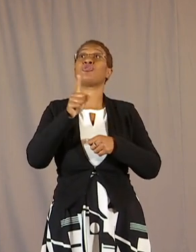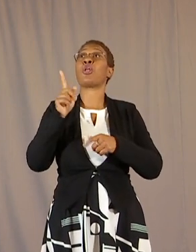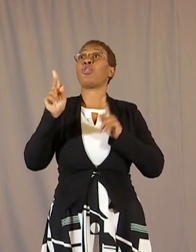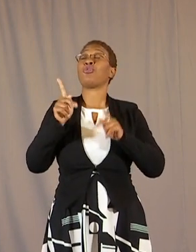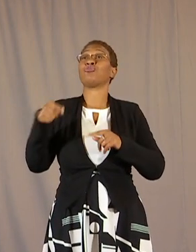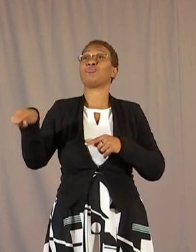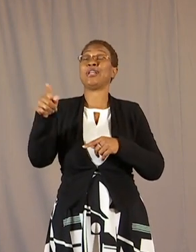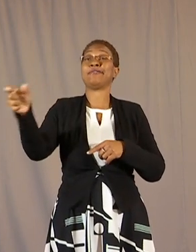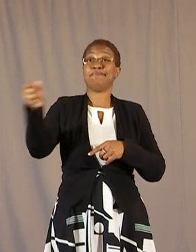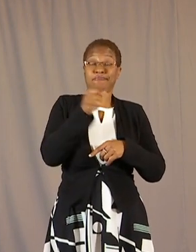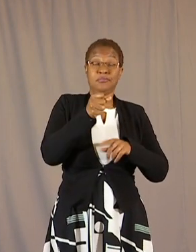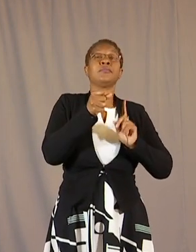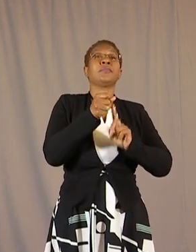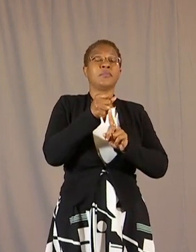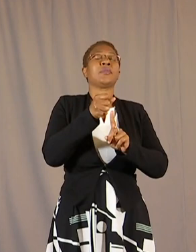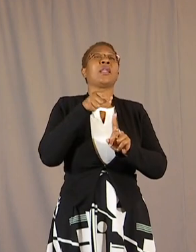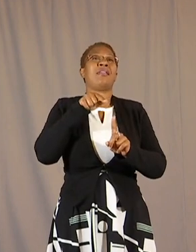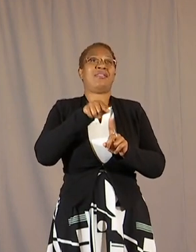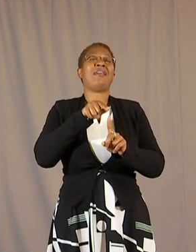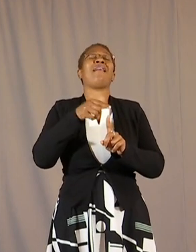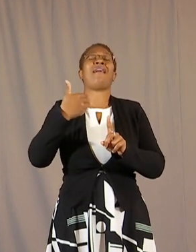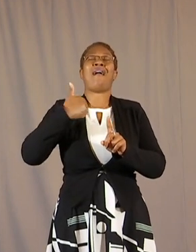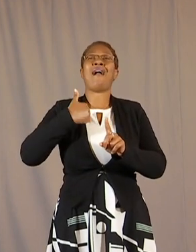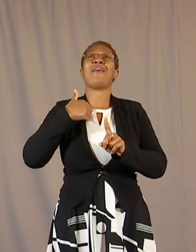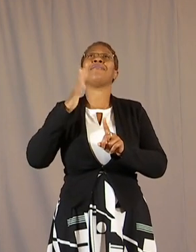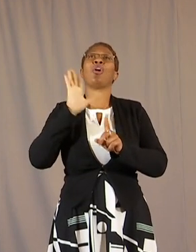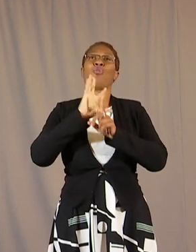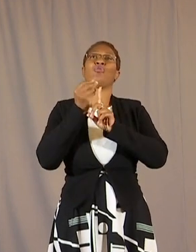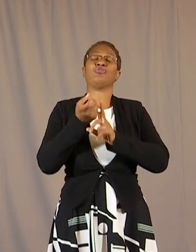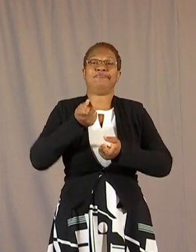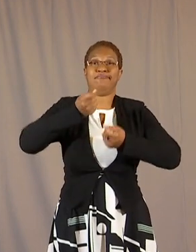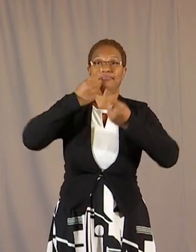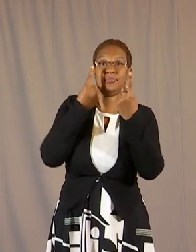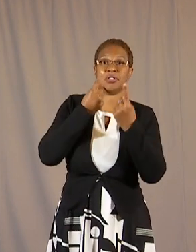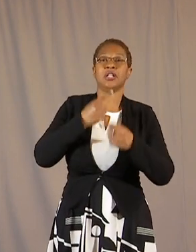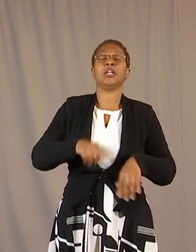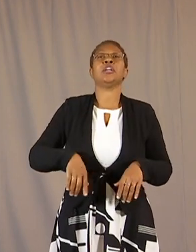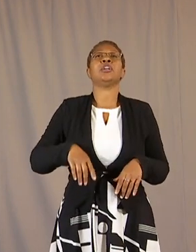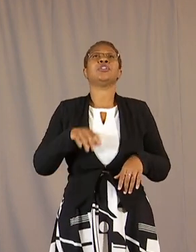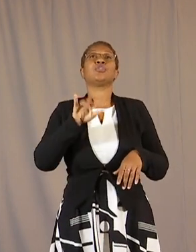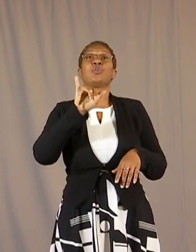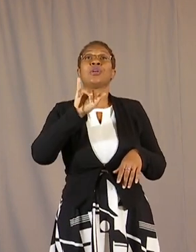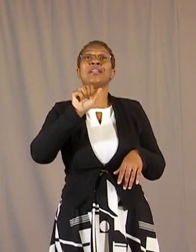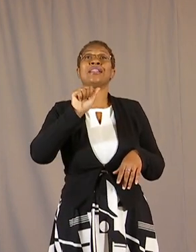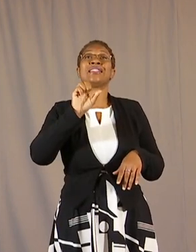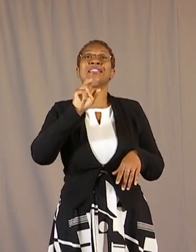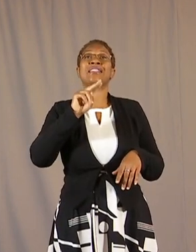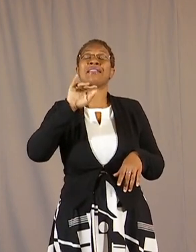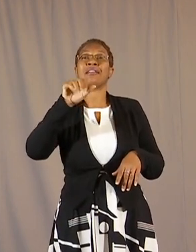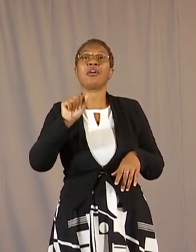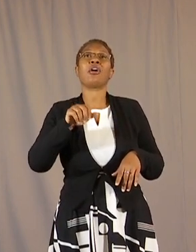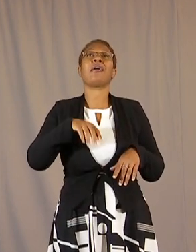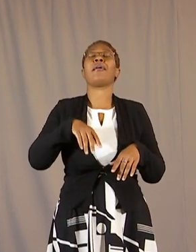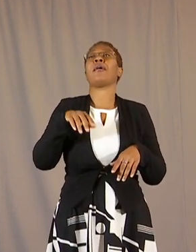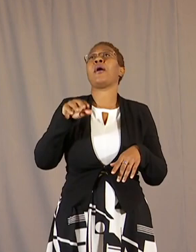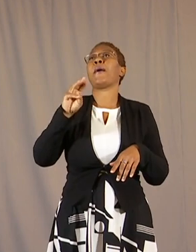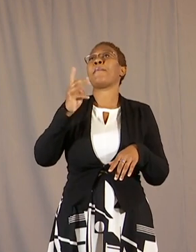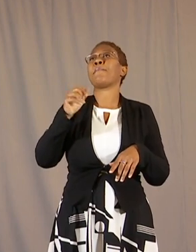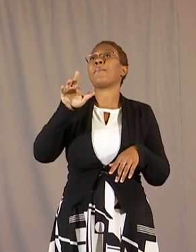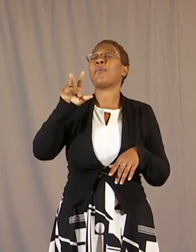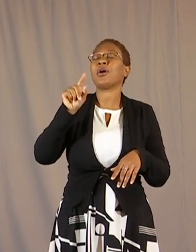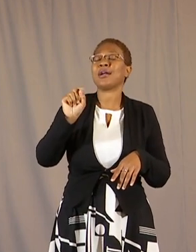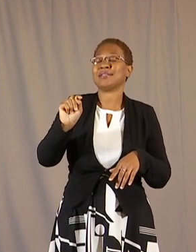churches, actually training them. Yesenia Murillo and Mariah Martin trained them in terms of being able